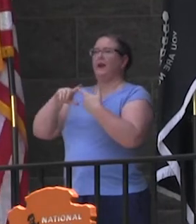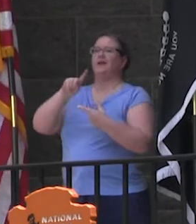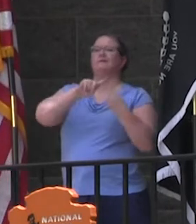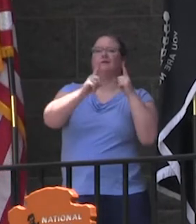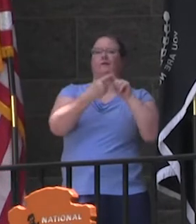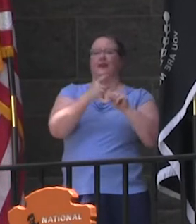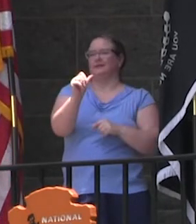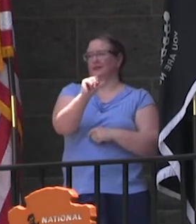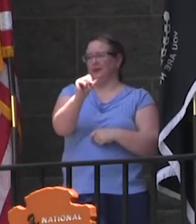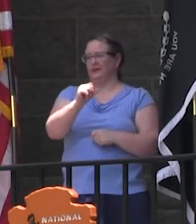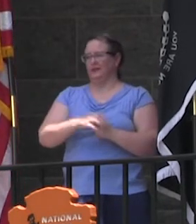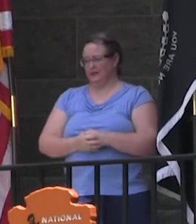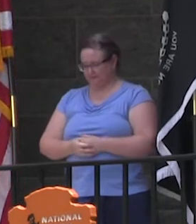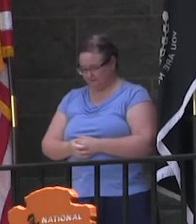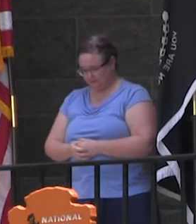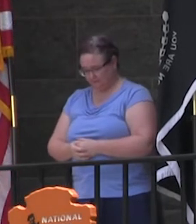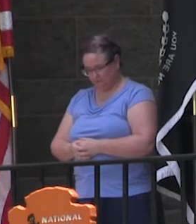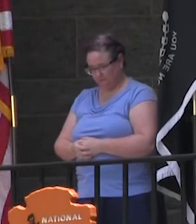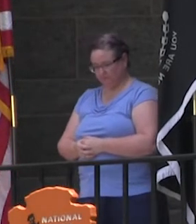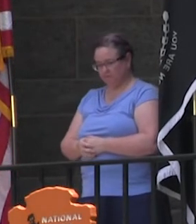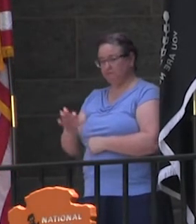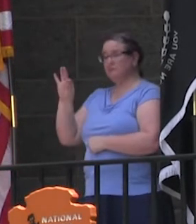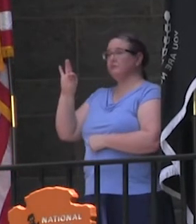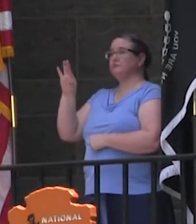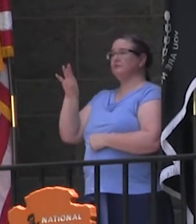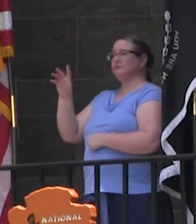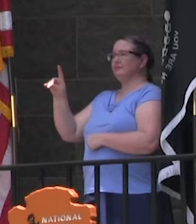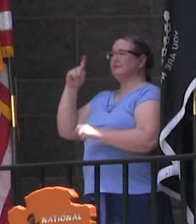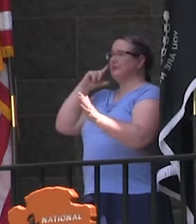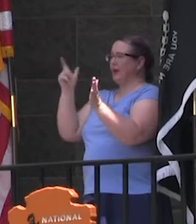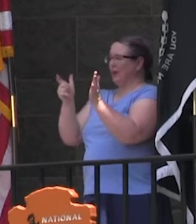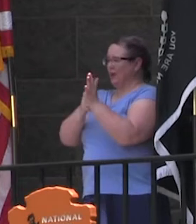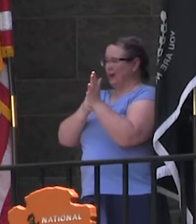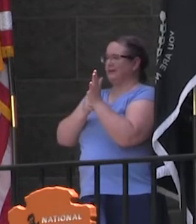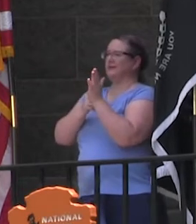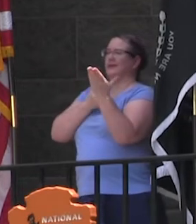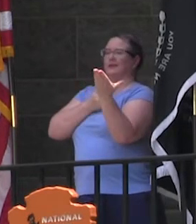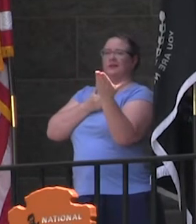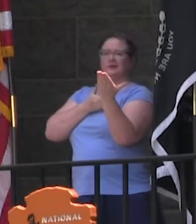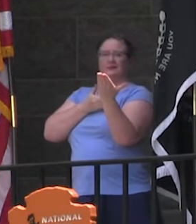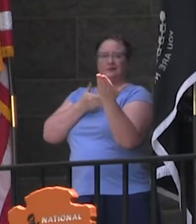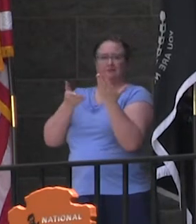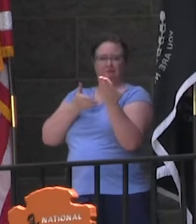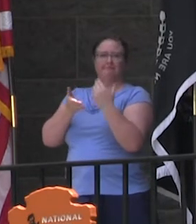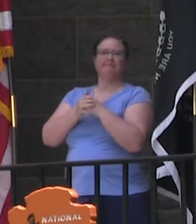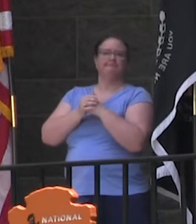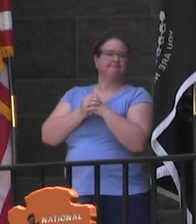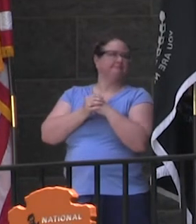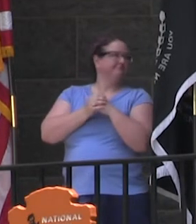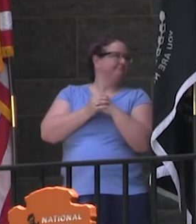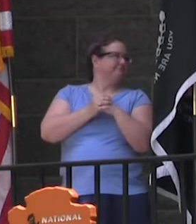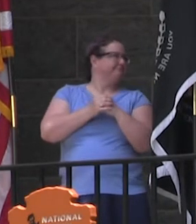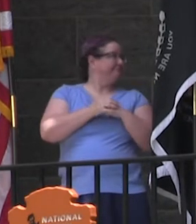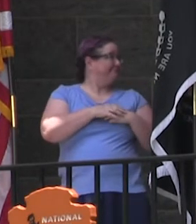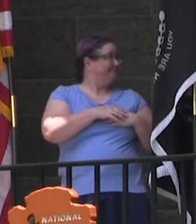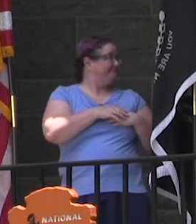Andersonville. Fred will recognize our veterans during the service song medley. Fred?